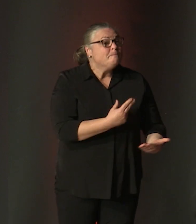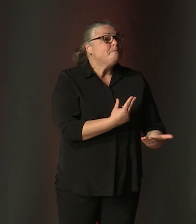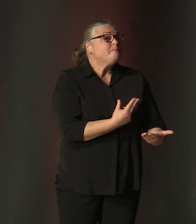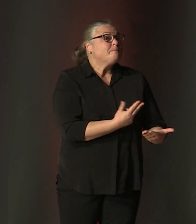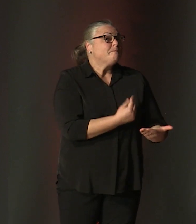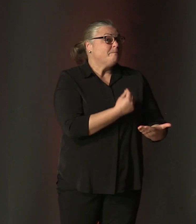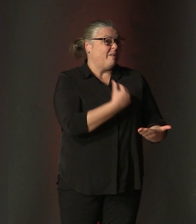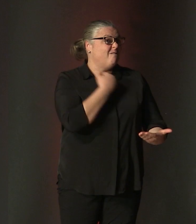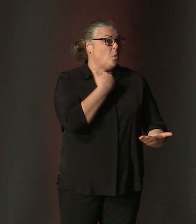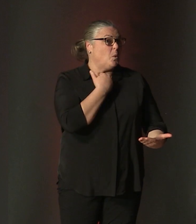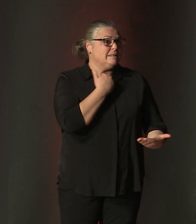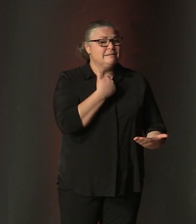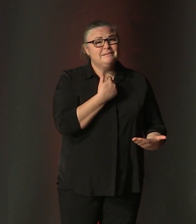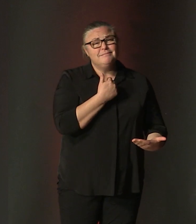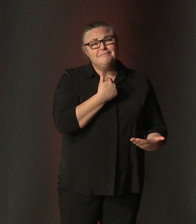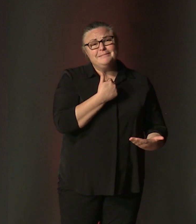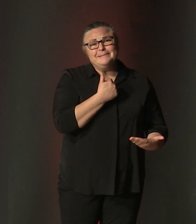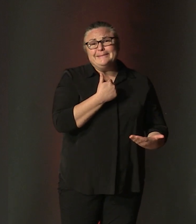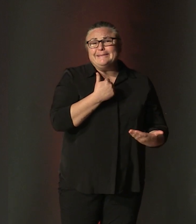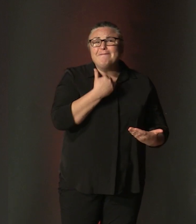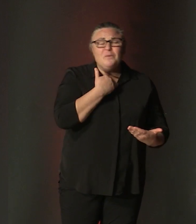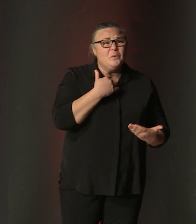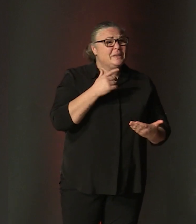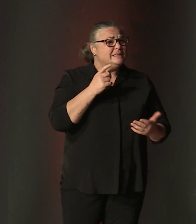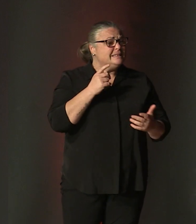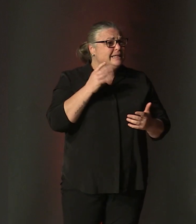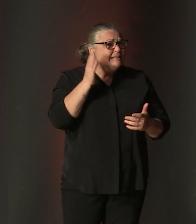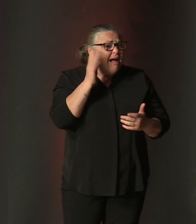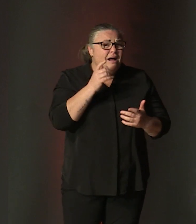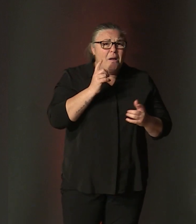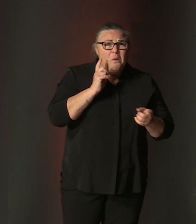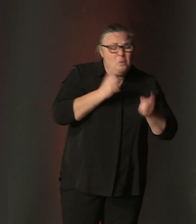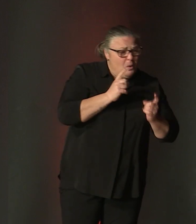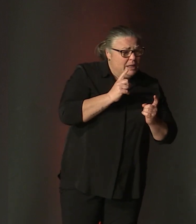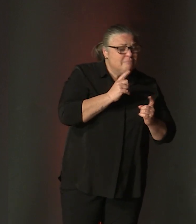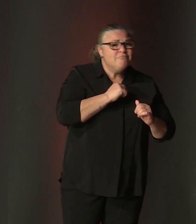His voice sounds tiny and really worried.